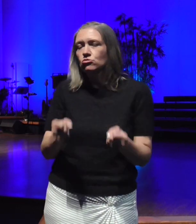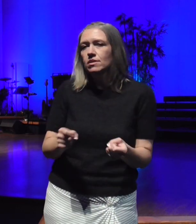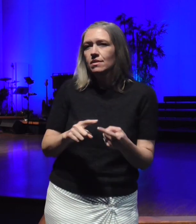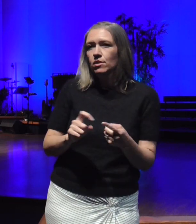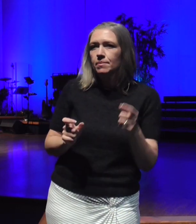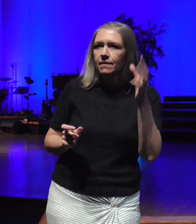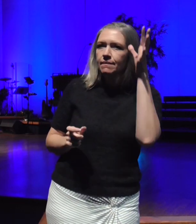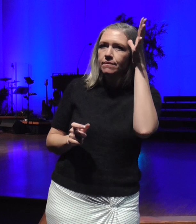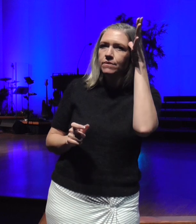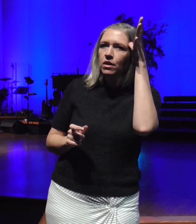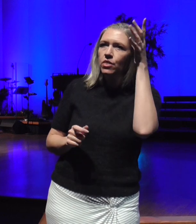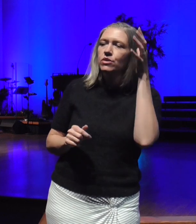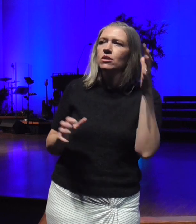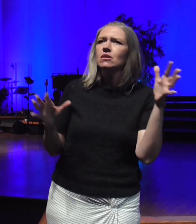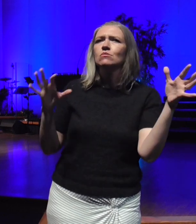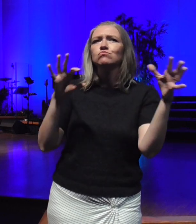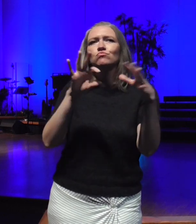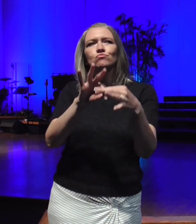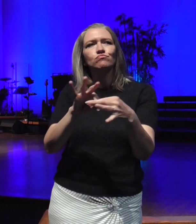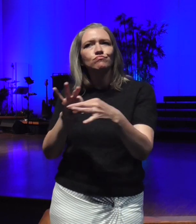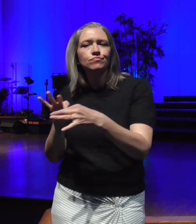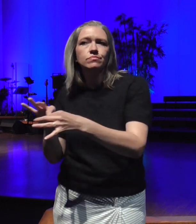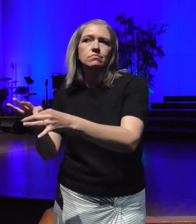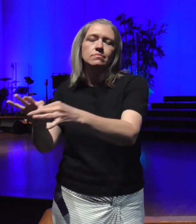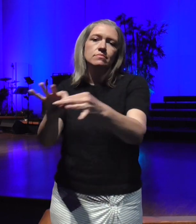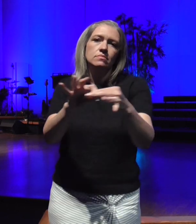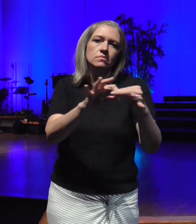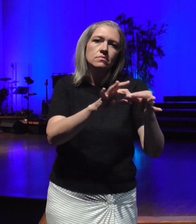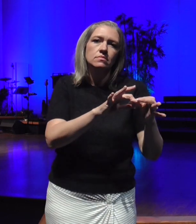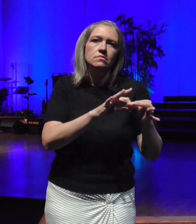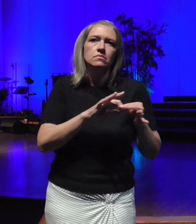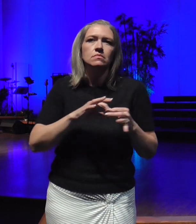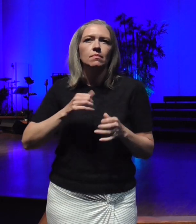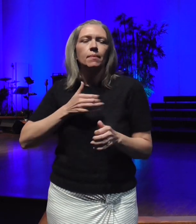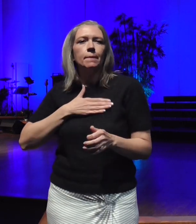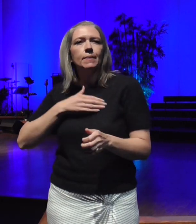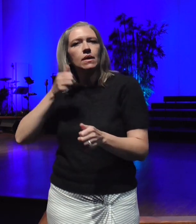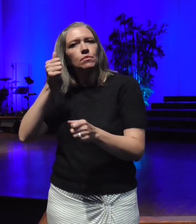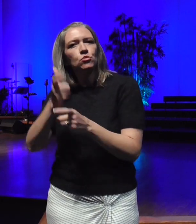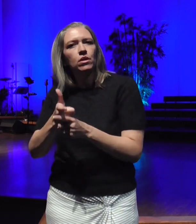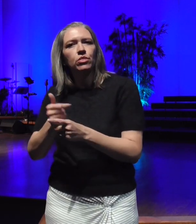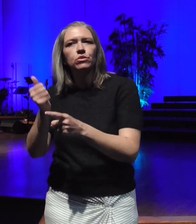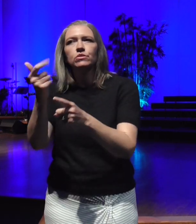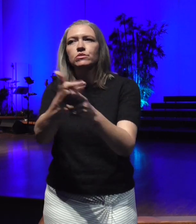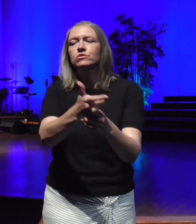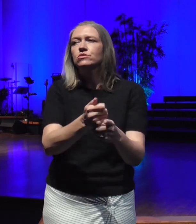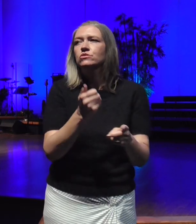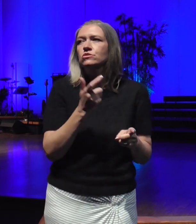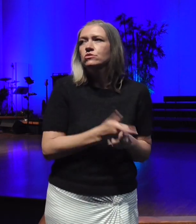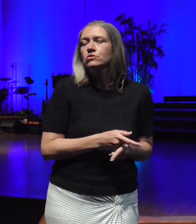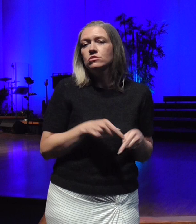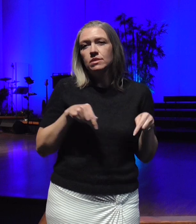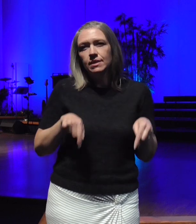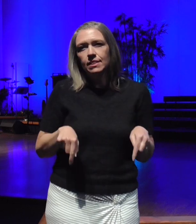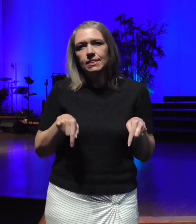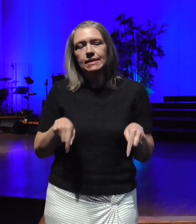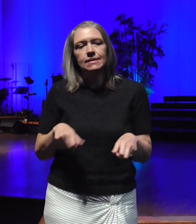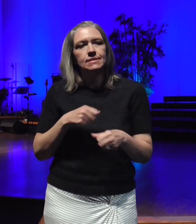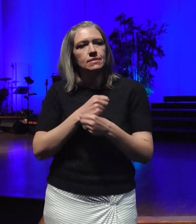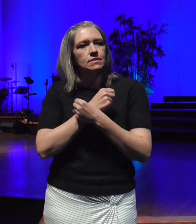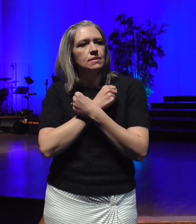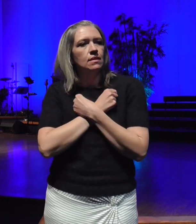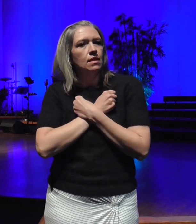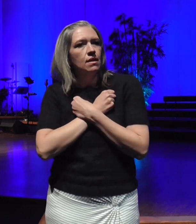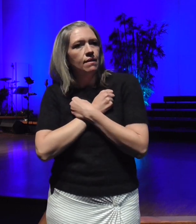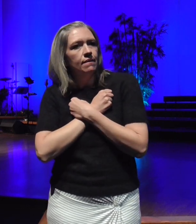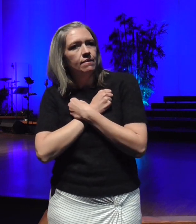and joining hands with all of my brothers in this